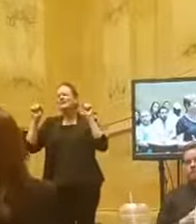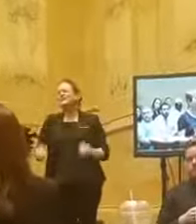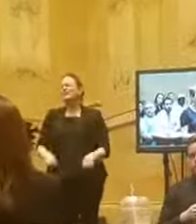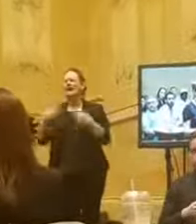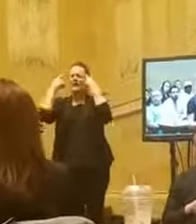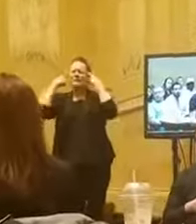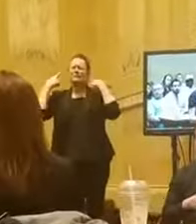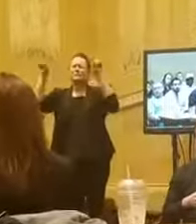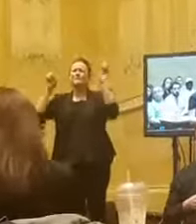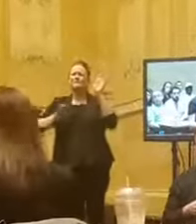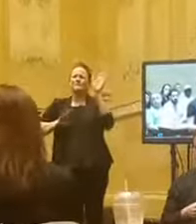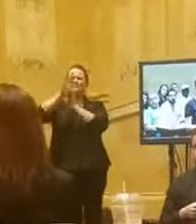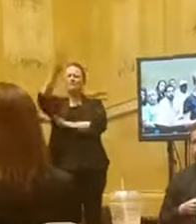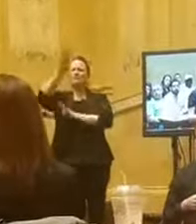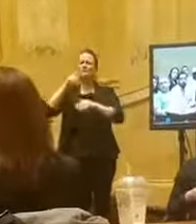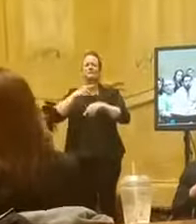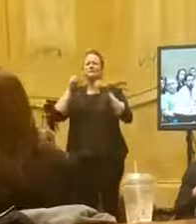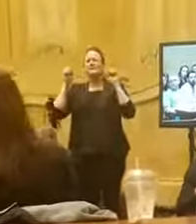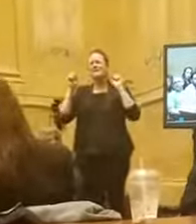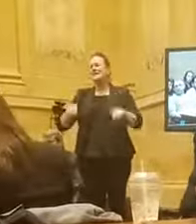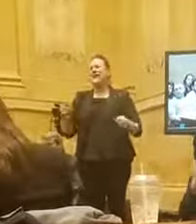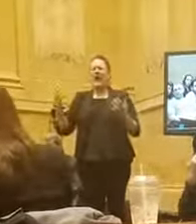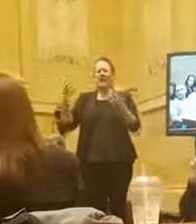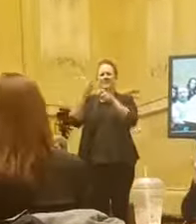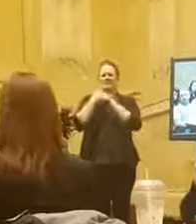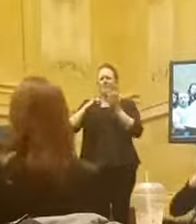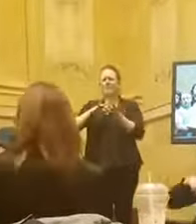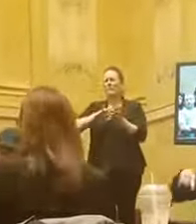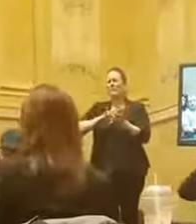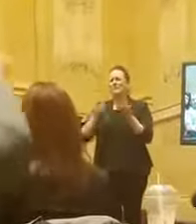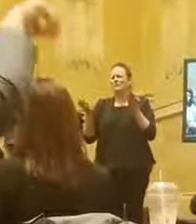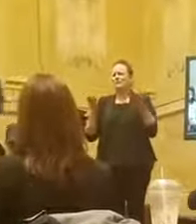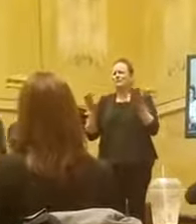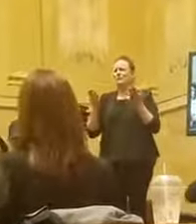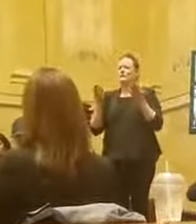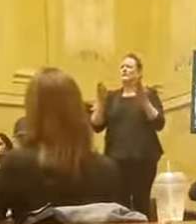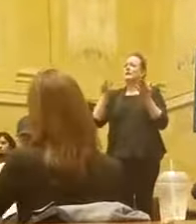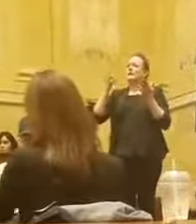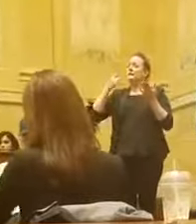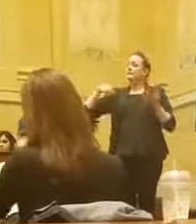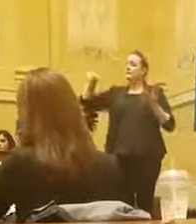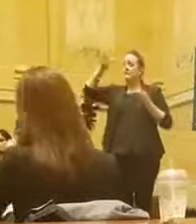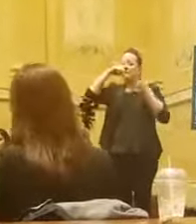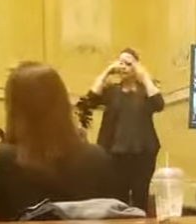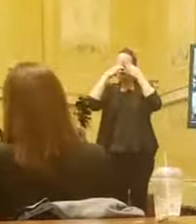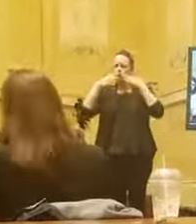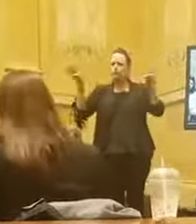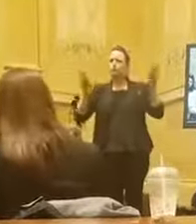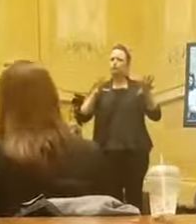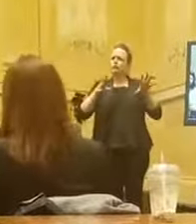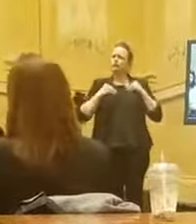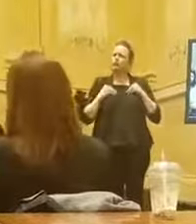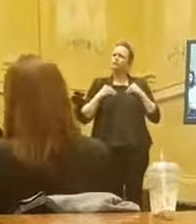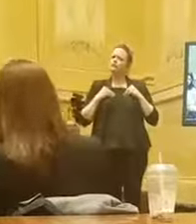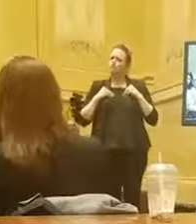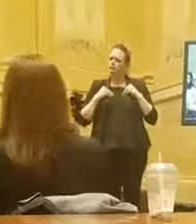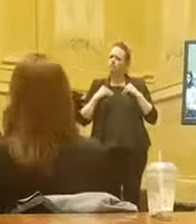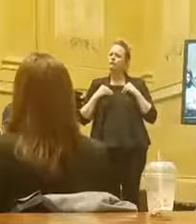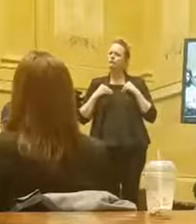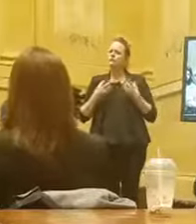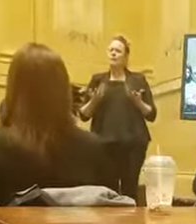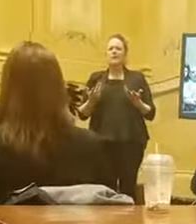but unfortunately many people in corporate offices think, oh, if I have to have an interpreter today, do you have to have an interpreter changing every